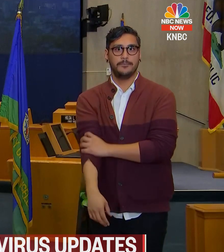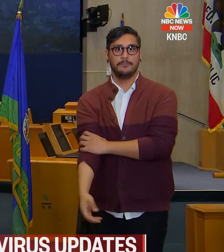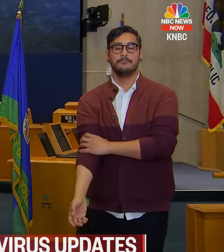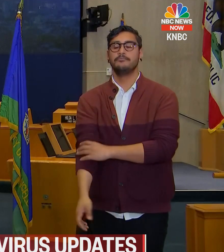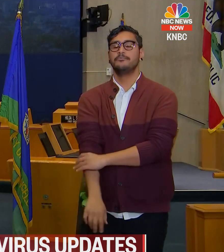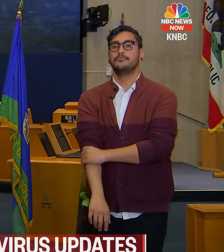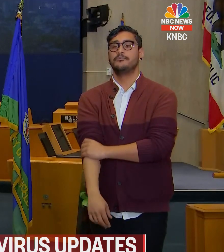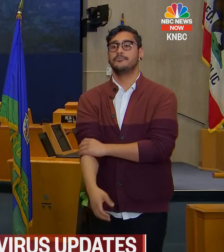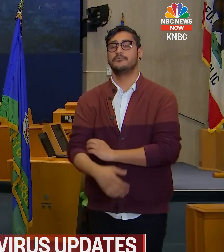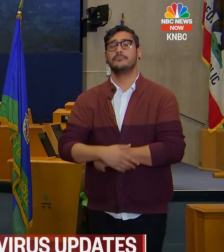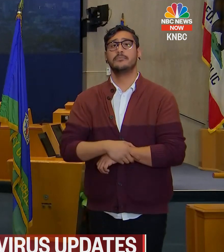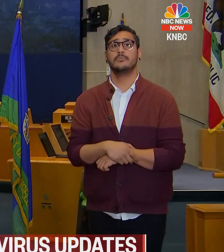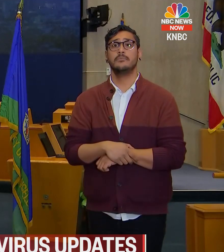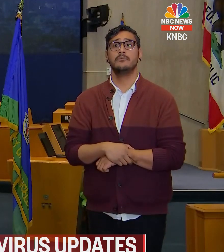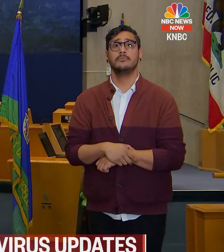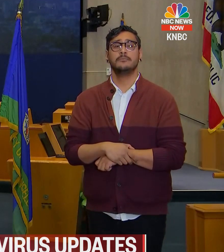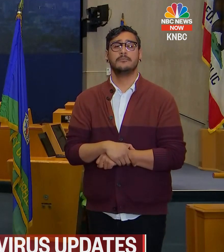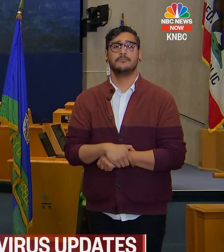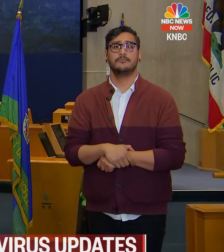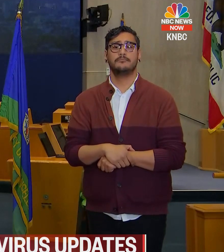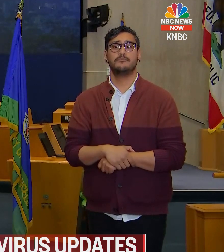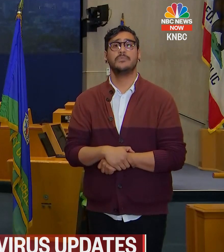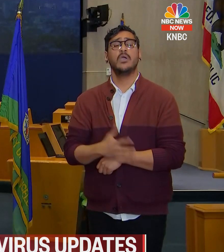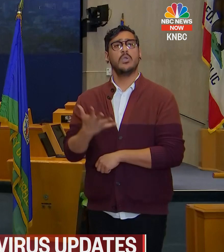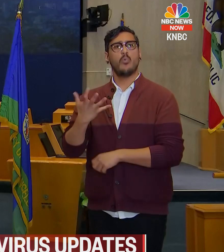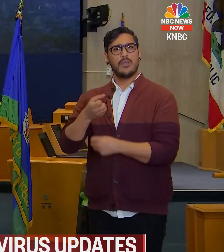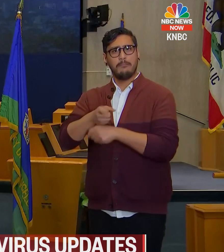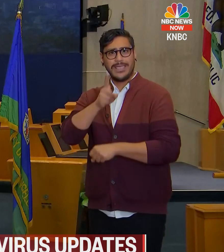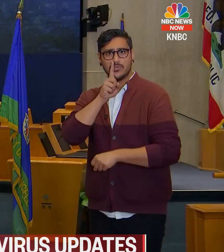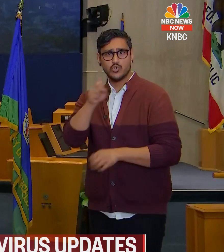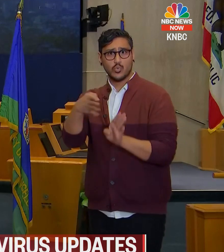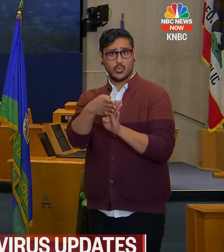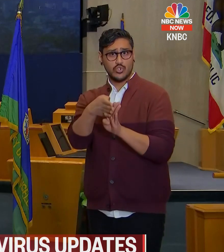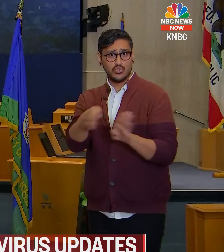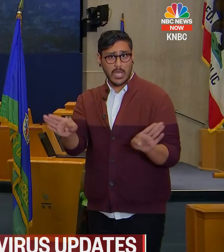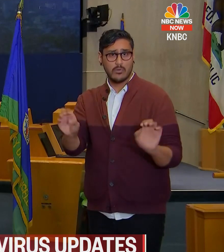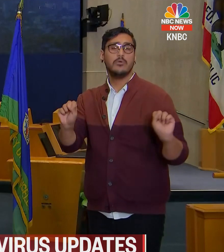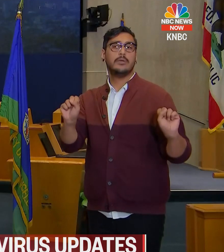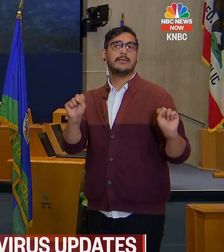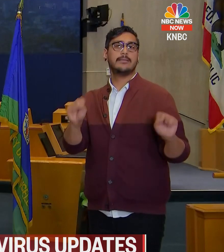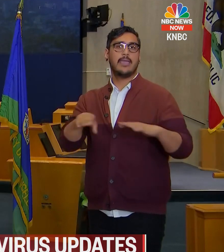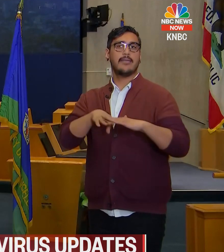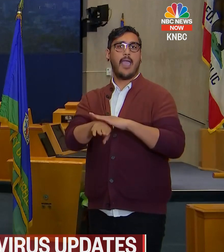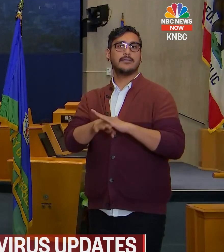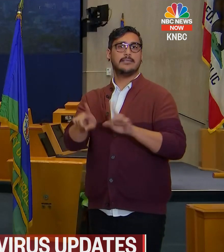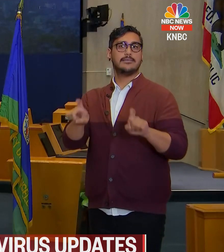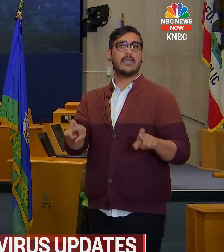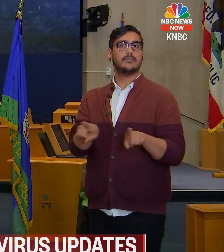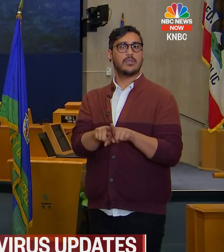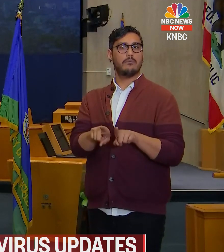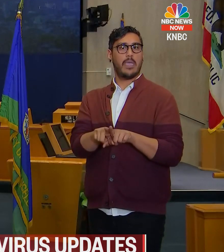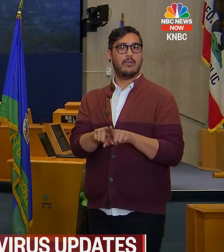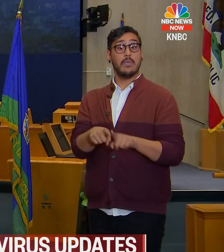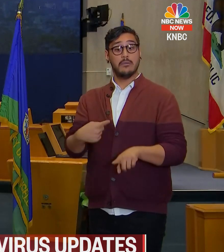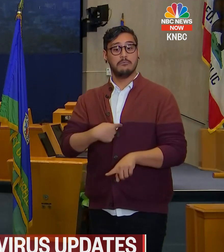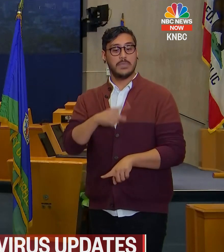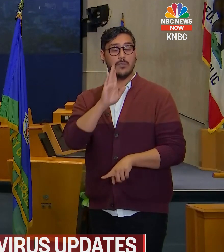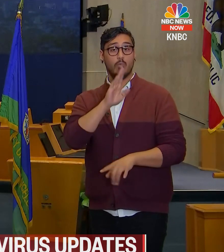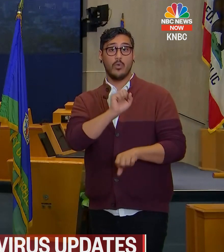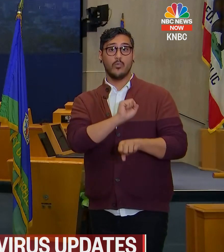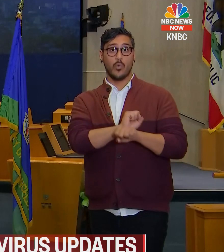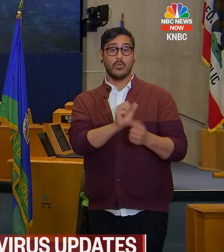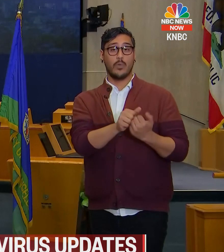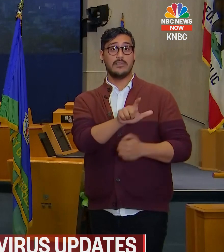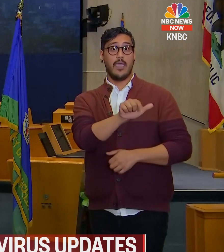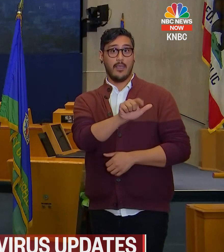And ultimately, we want to reach the scale that the general public can access tests as well. I'll be working with the city and the county to reach the